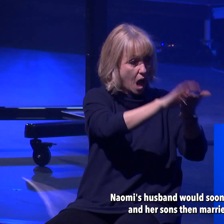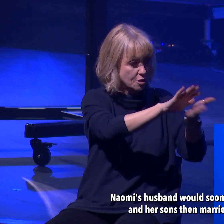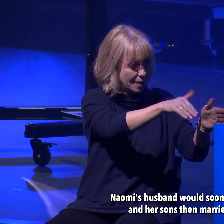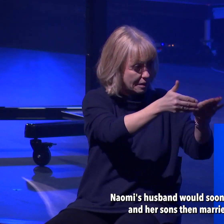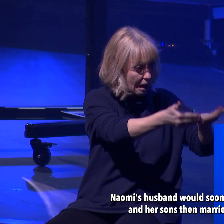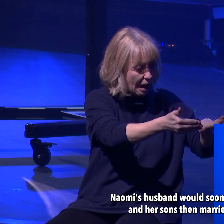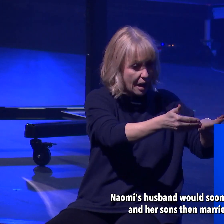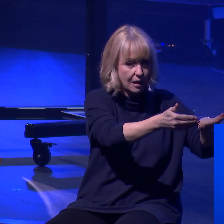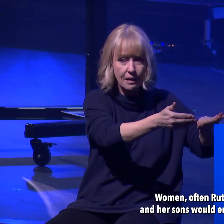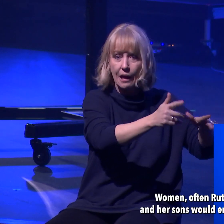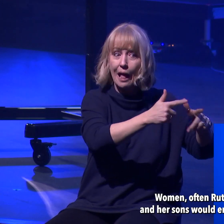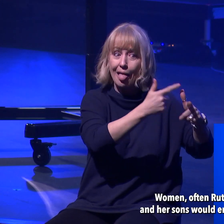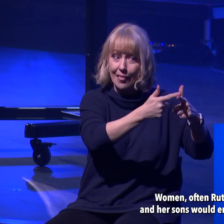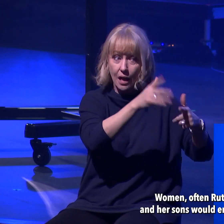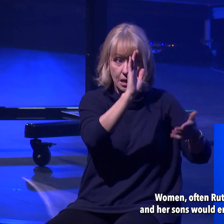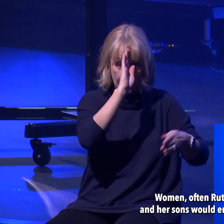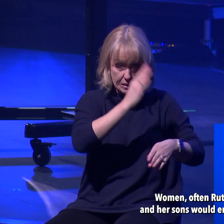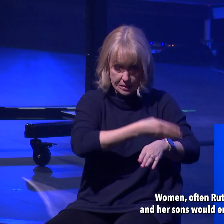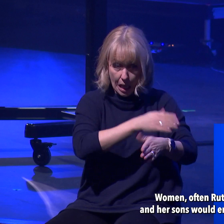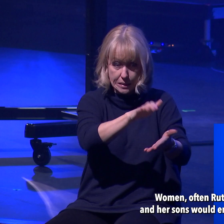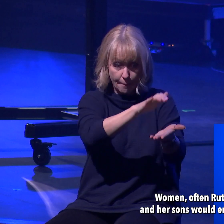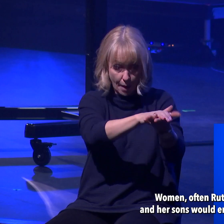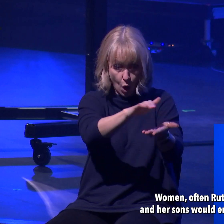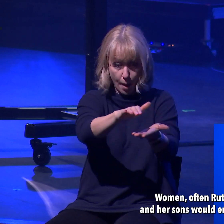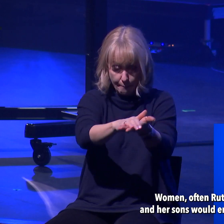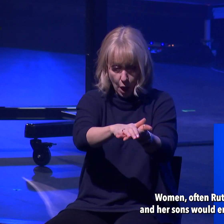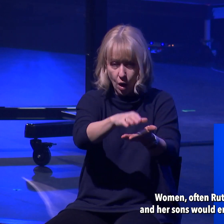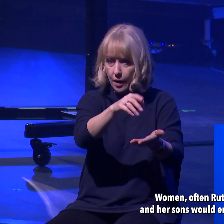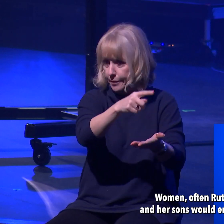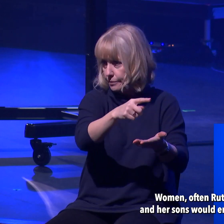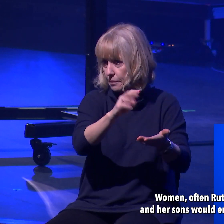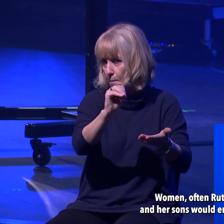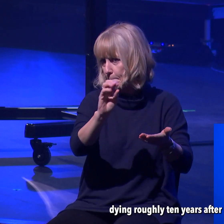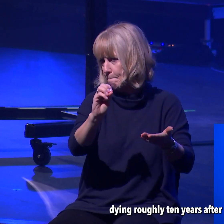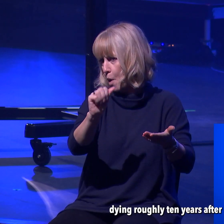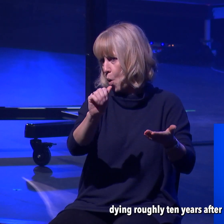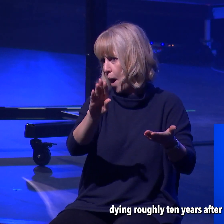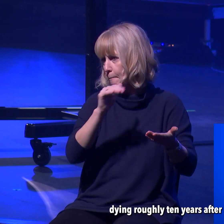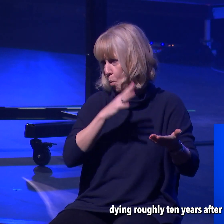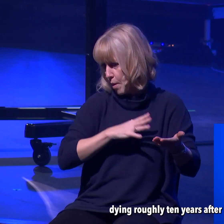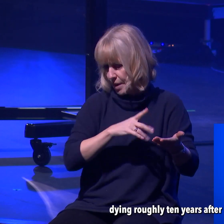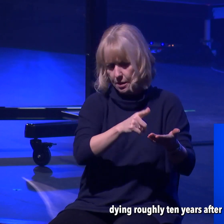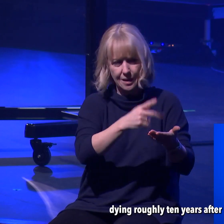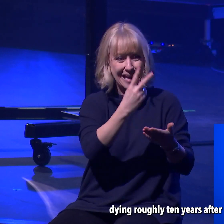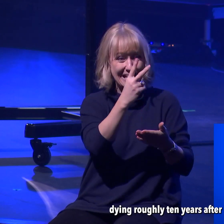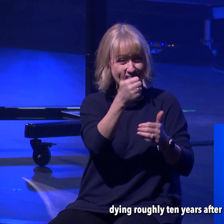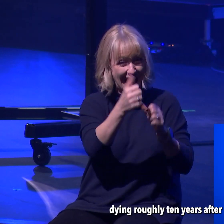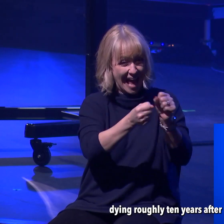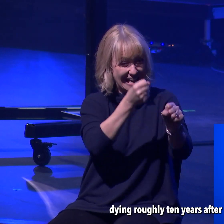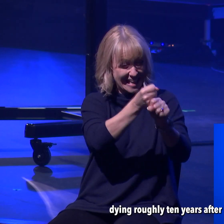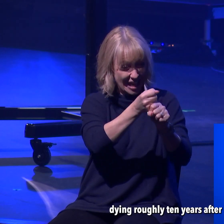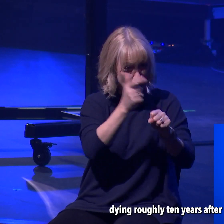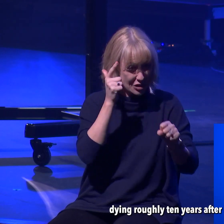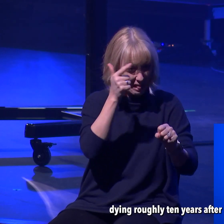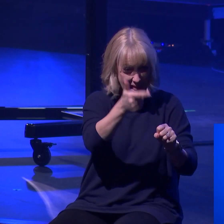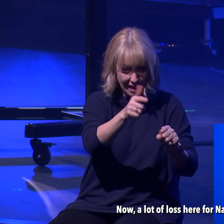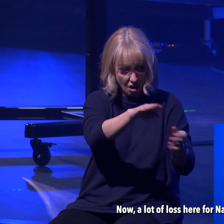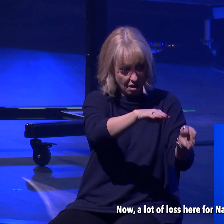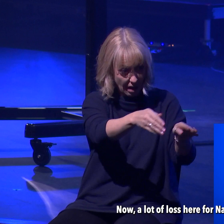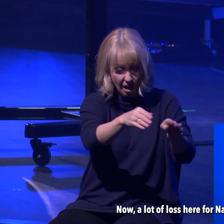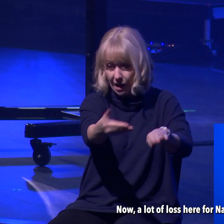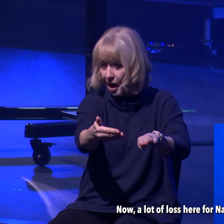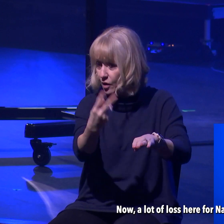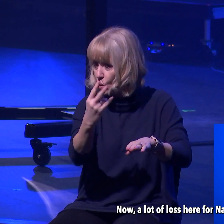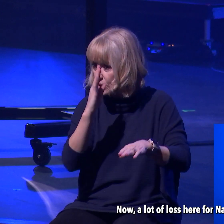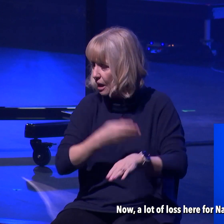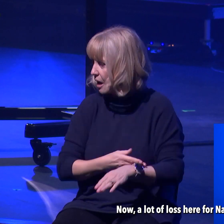her sons then married Moabite women, Orpah and Ruth. And her sons would end up dying roughly 10 years after her husband. Now, a